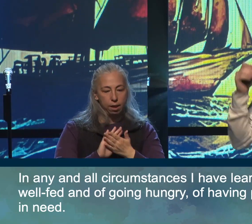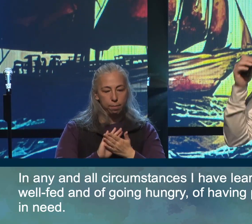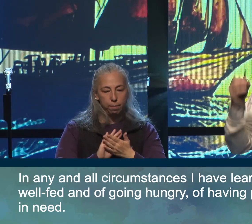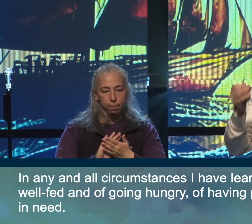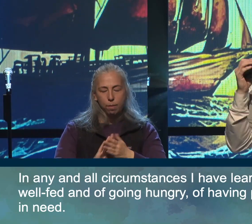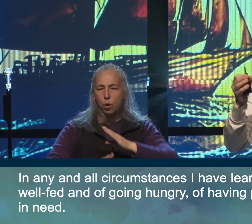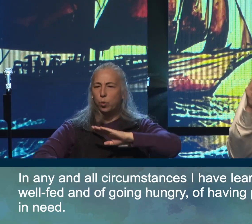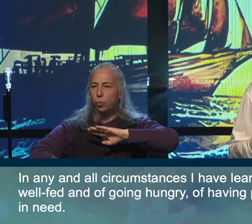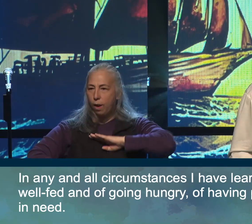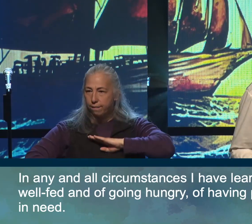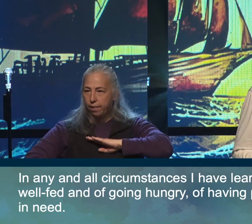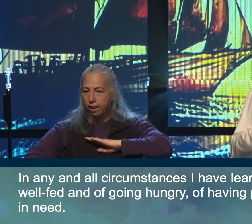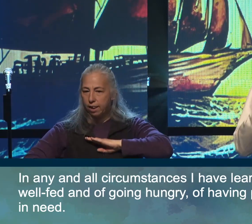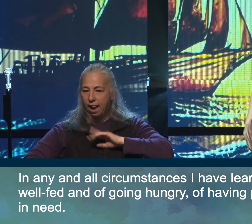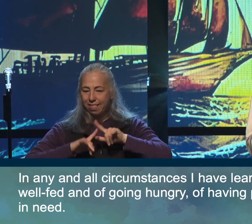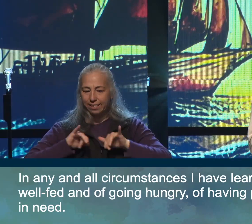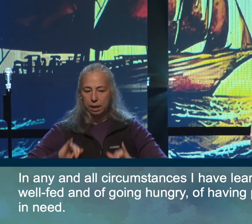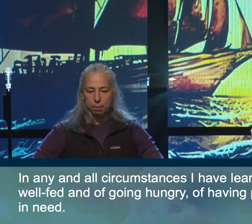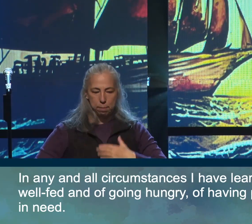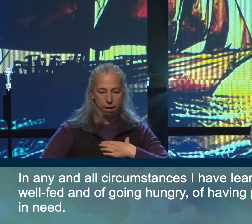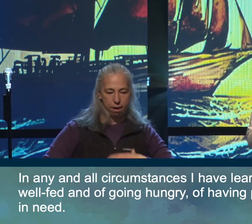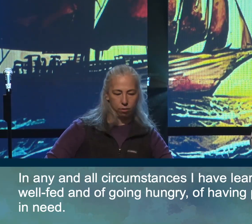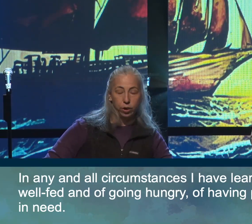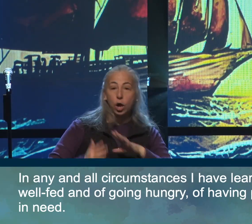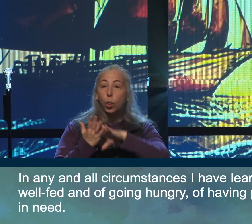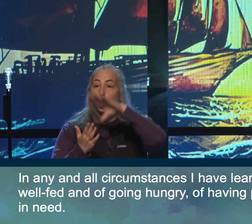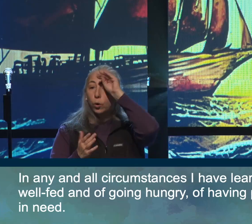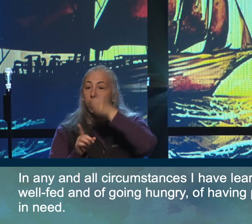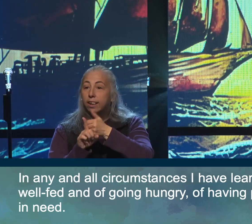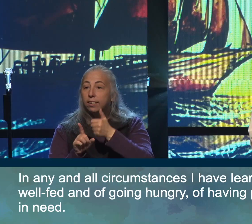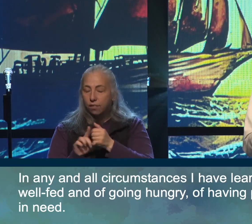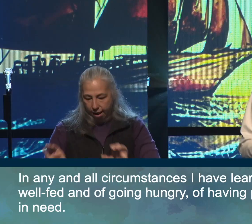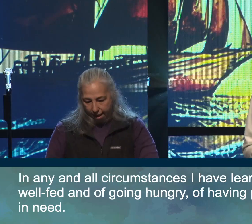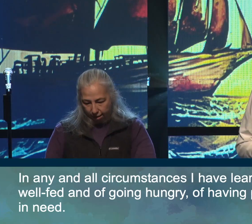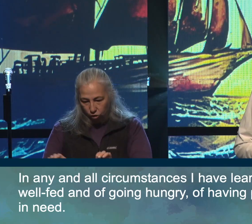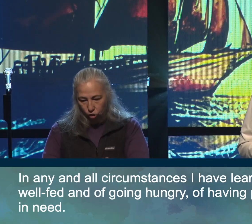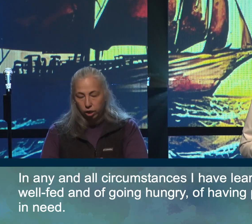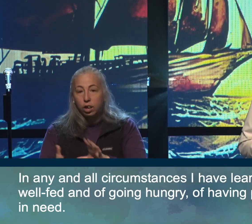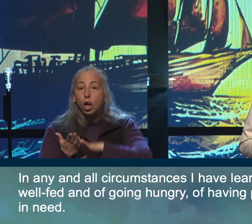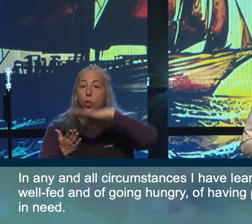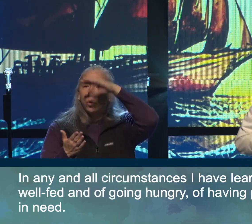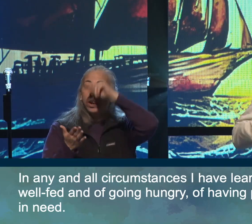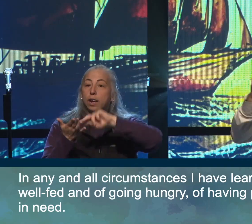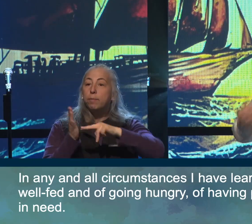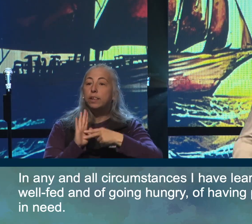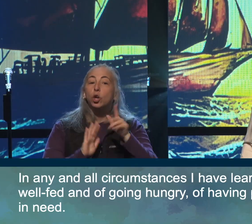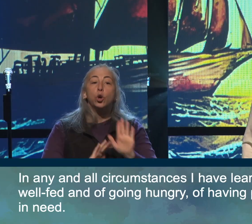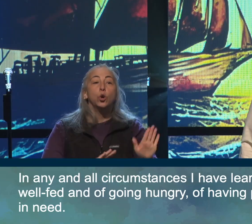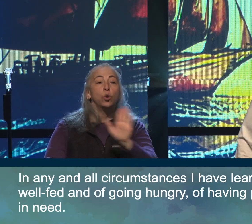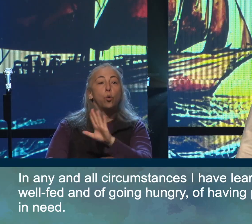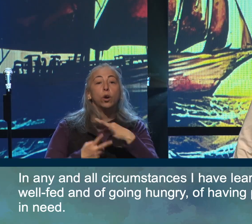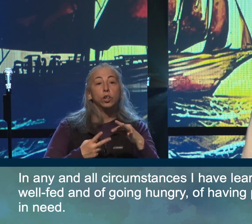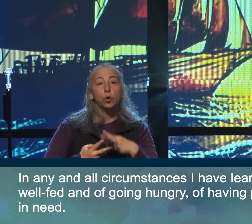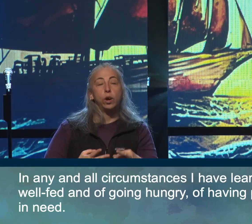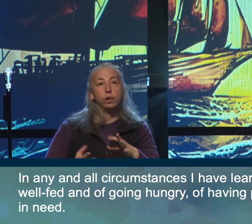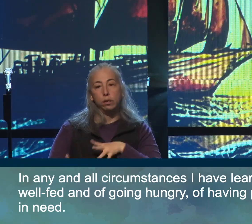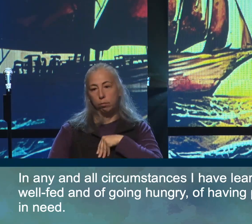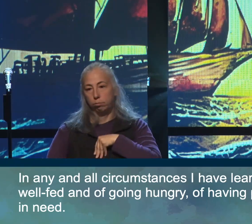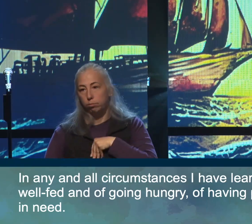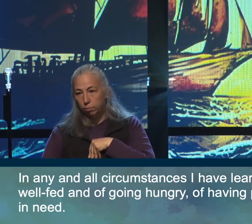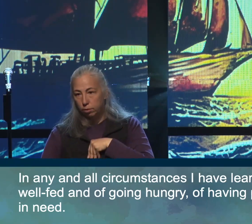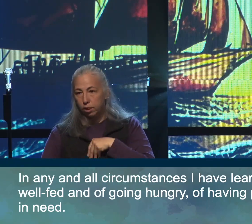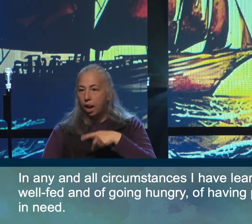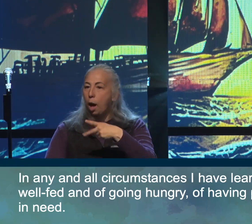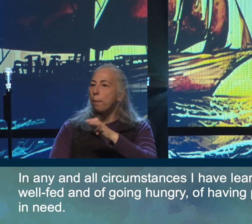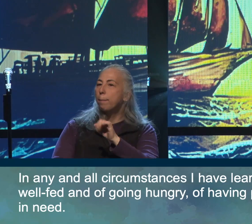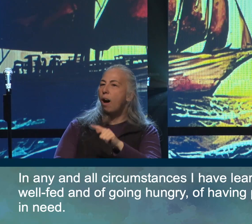going hungry. I mean, learning in and of itself is an action. Learning in and of itself is something you choose to do, right? And we don't think of Paul as learning. We think of Paul